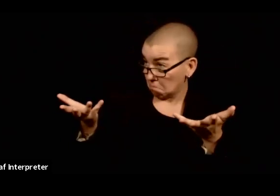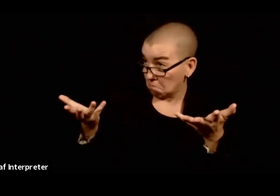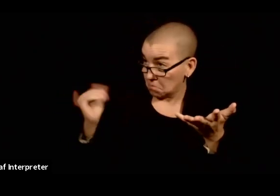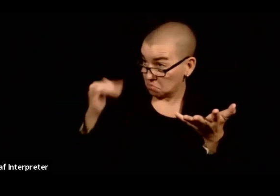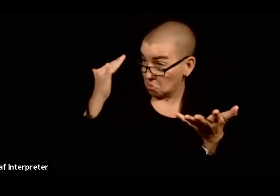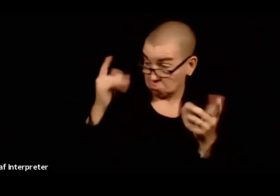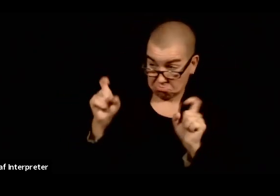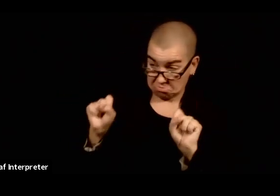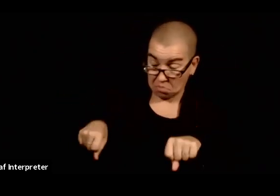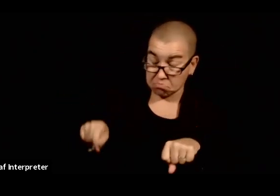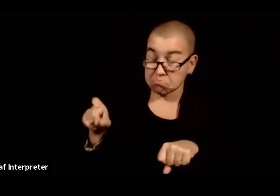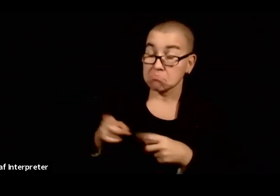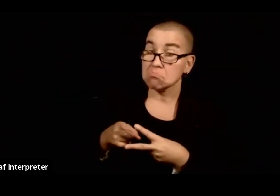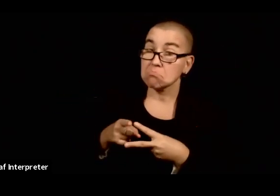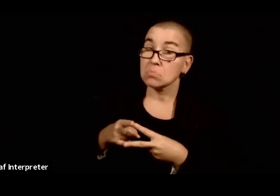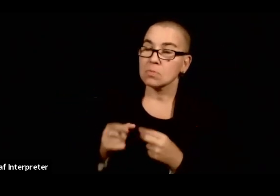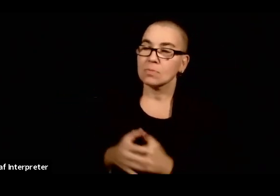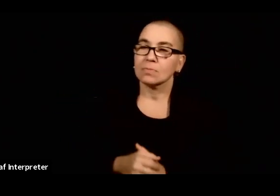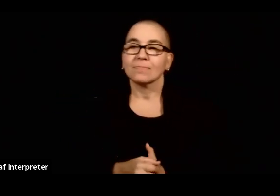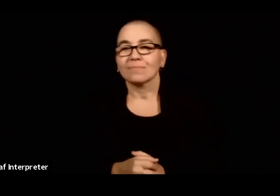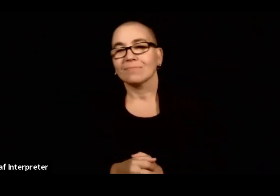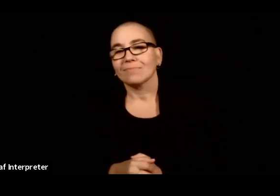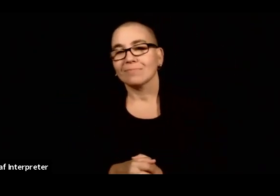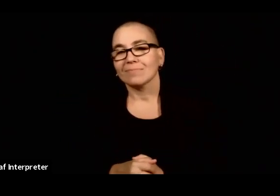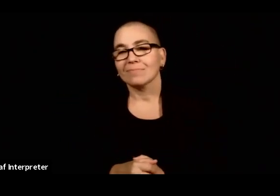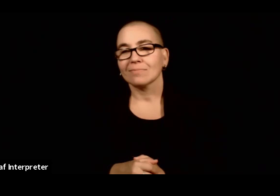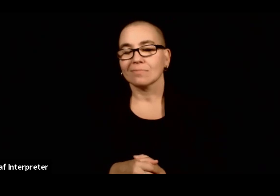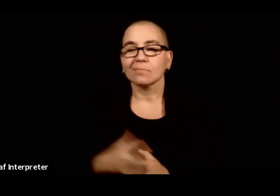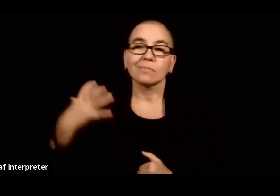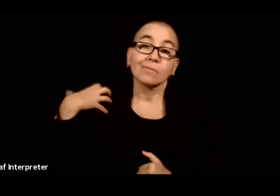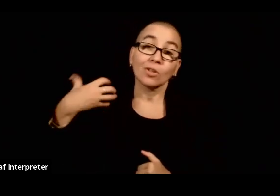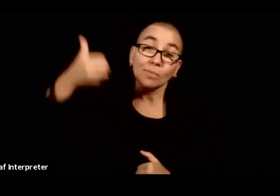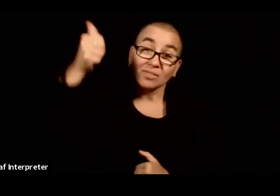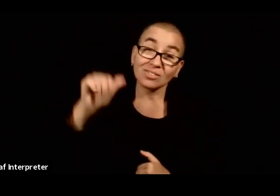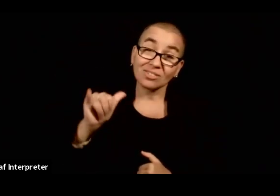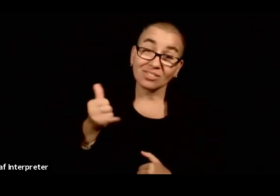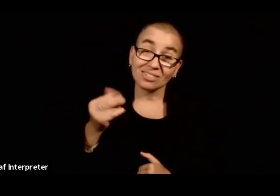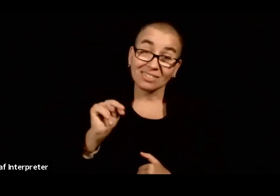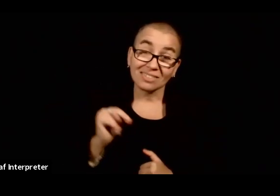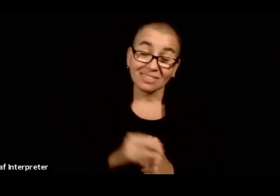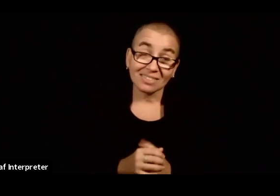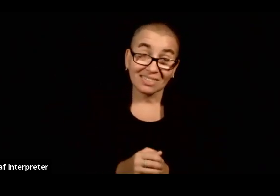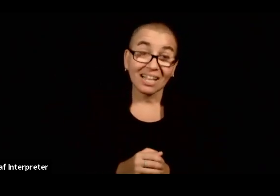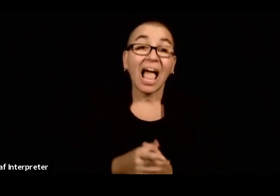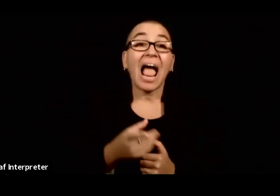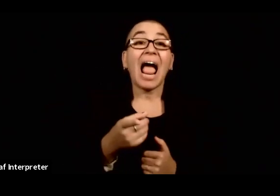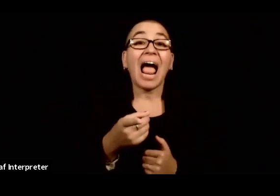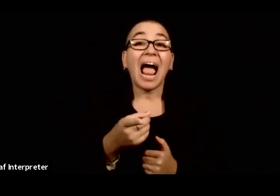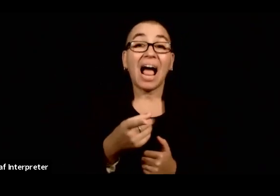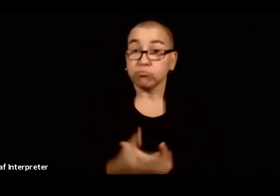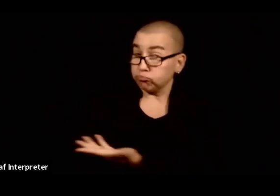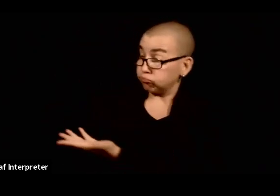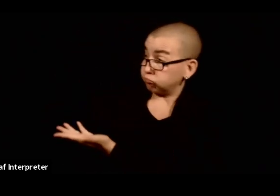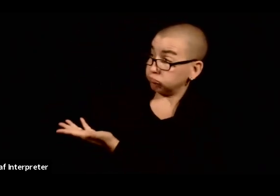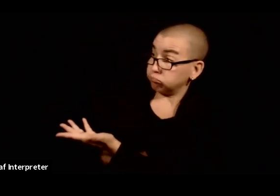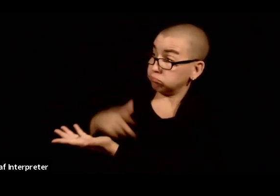Kent, this is Jan. Welcome. Lindsay, do you happen to have that data available? And if not, we can get back to you, Kent.